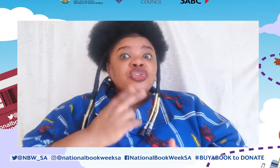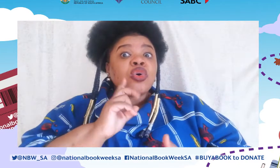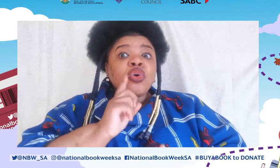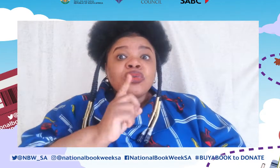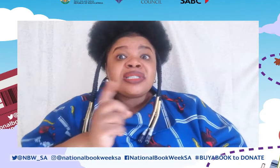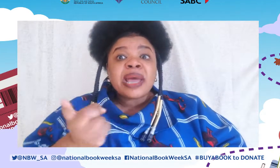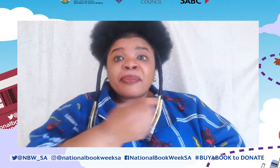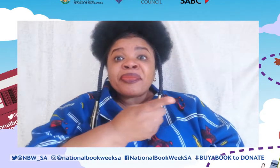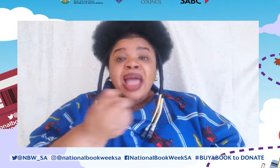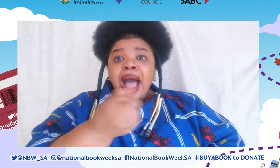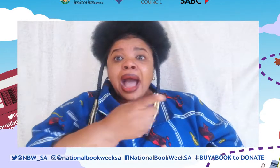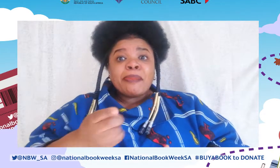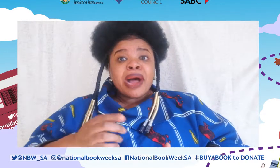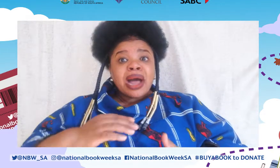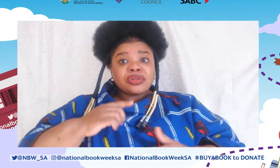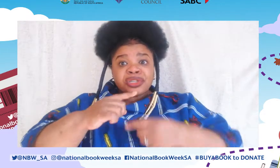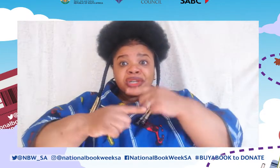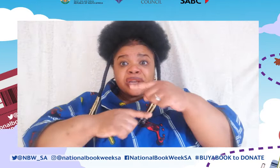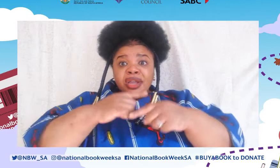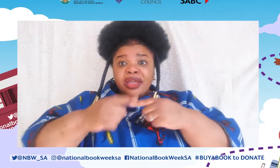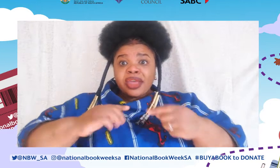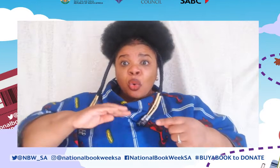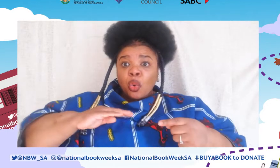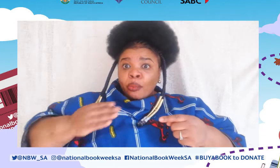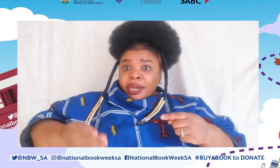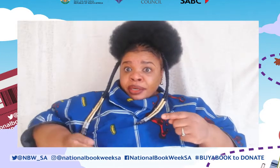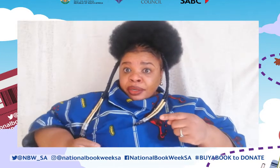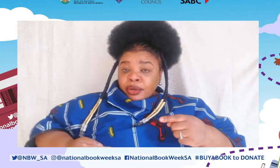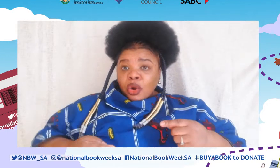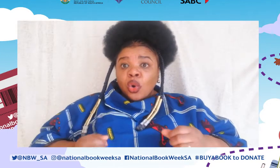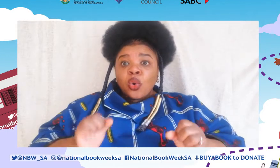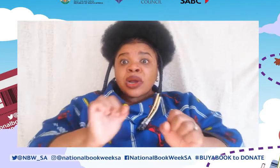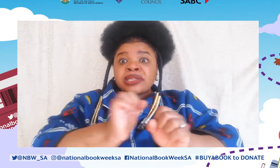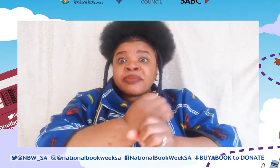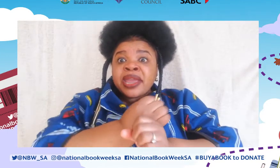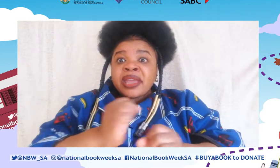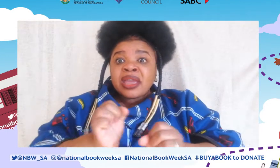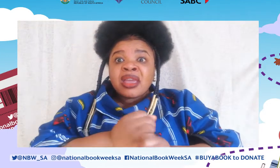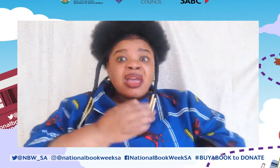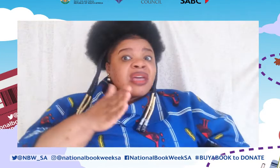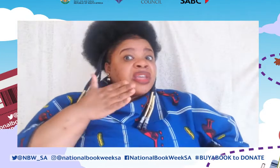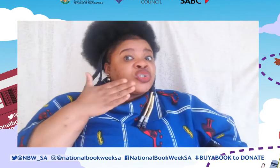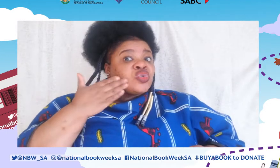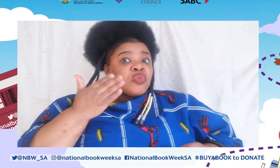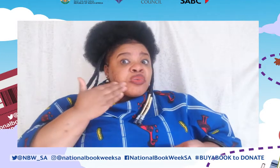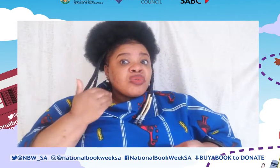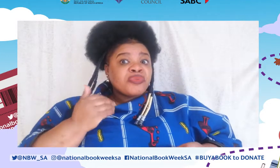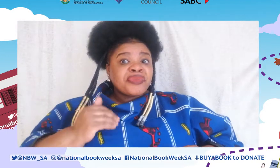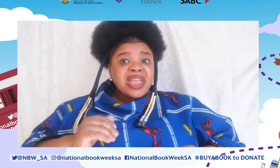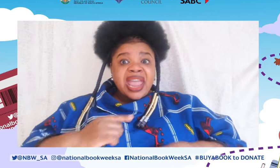He told them about the woman who was making the